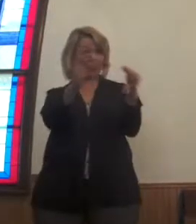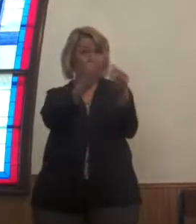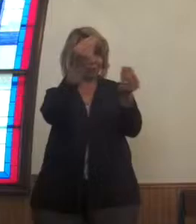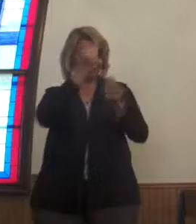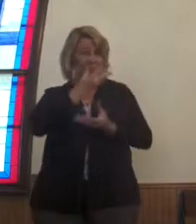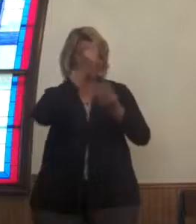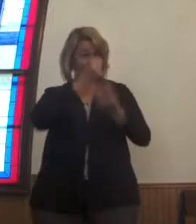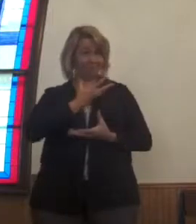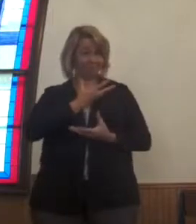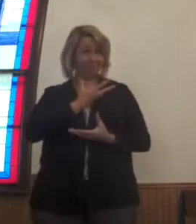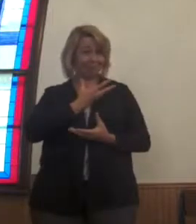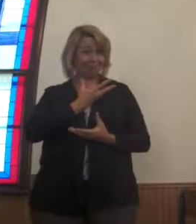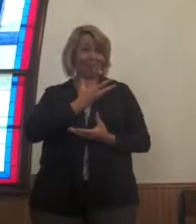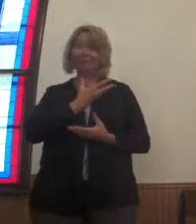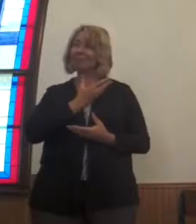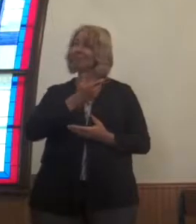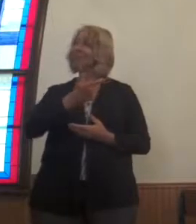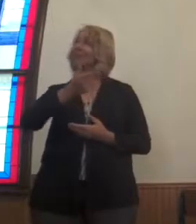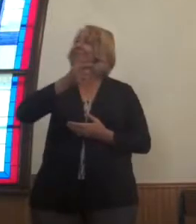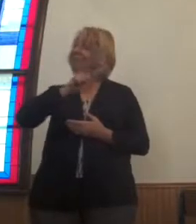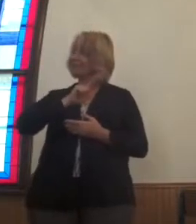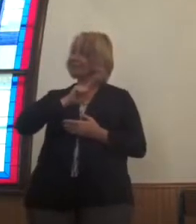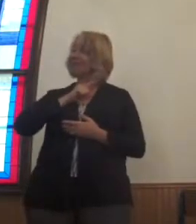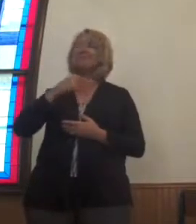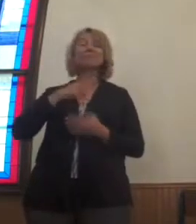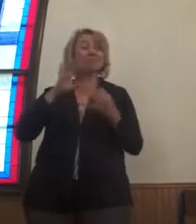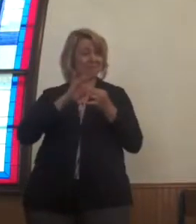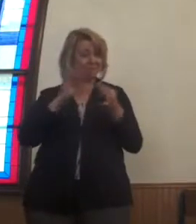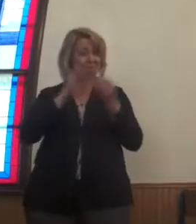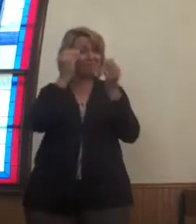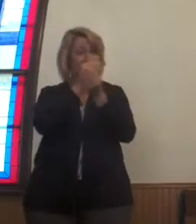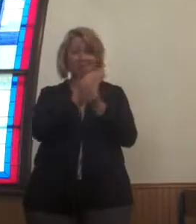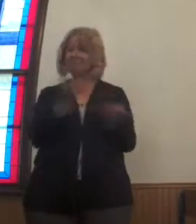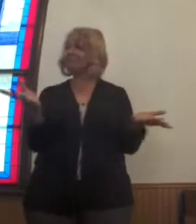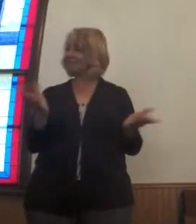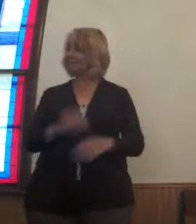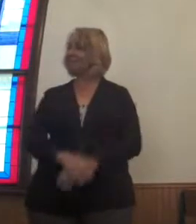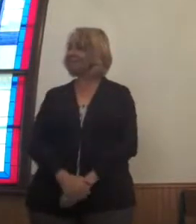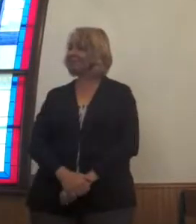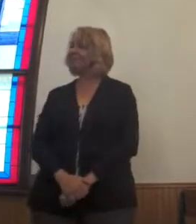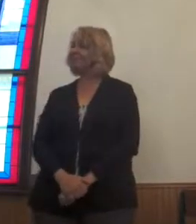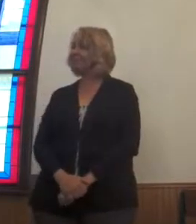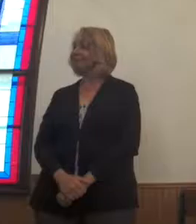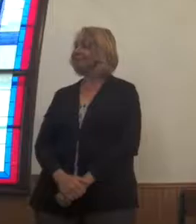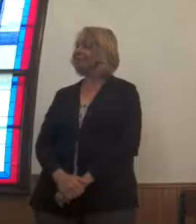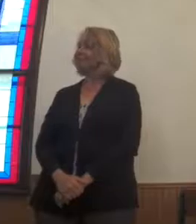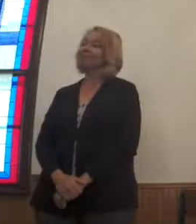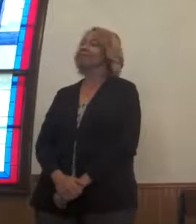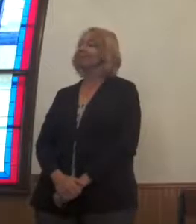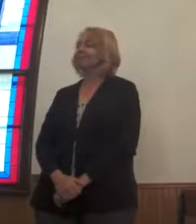you'll want to talk about. I will too.